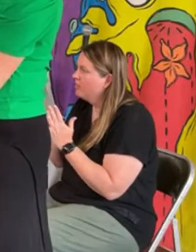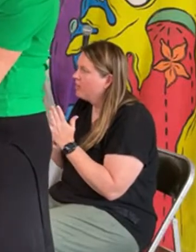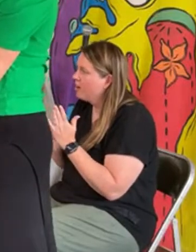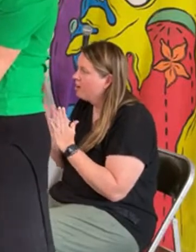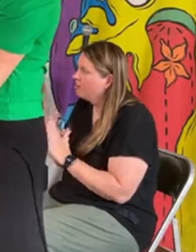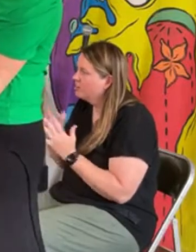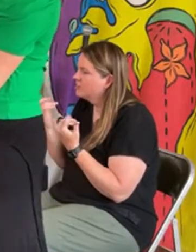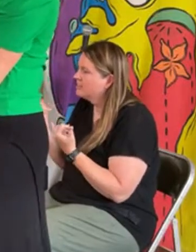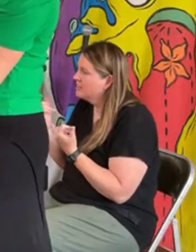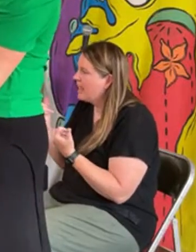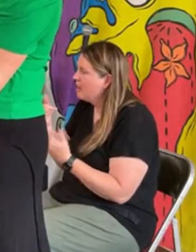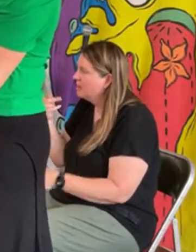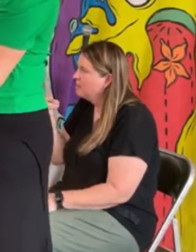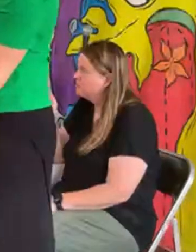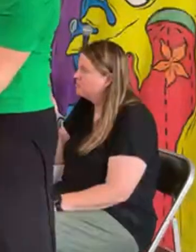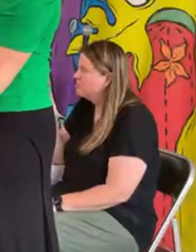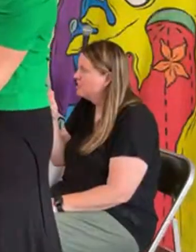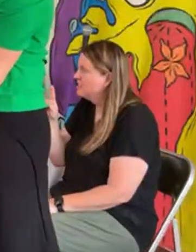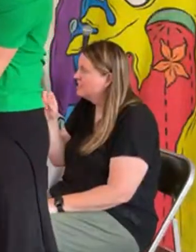Princeton.